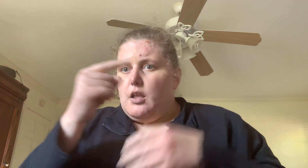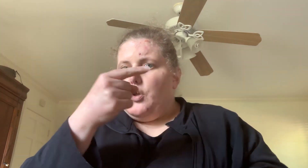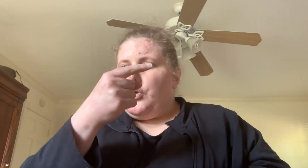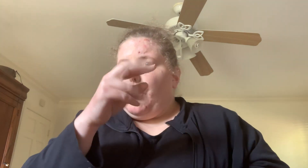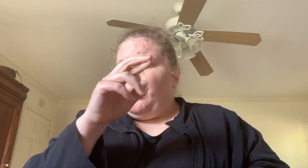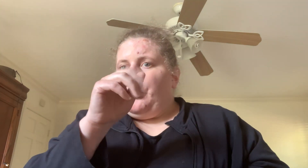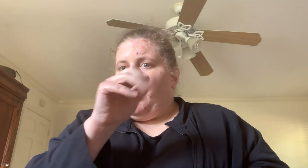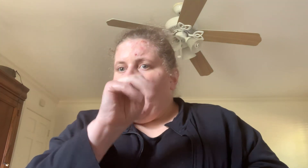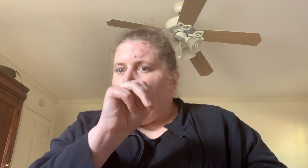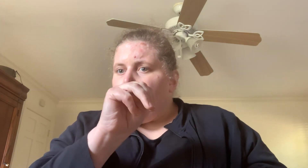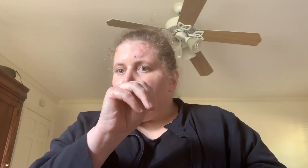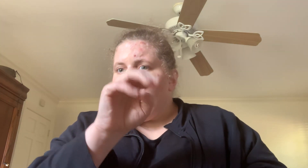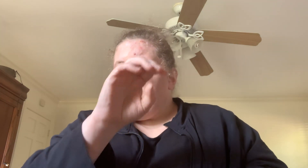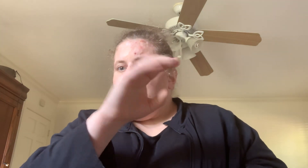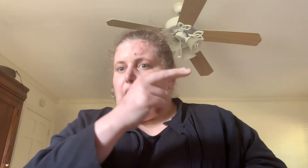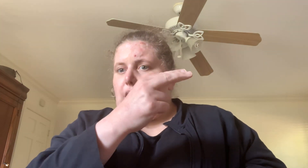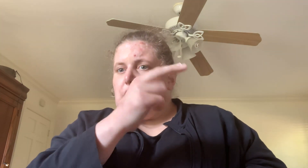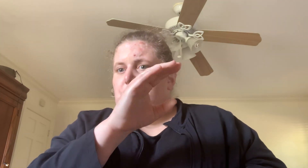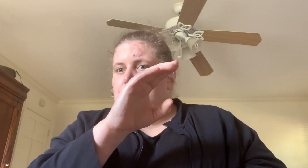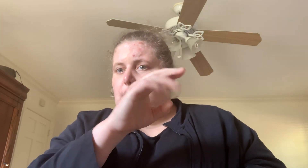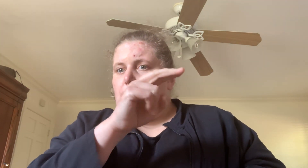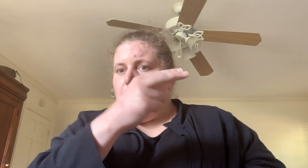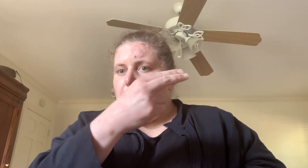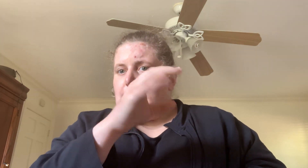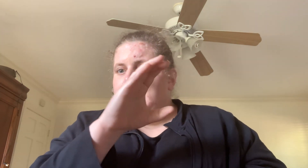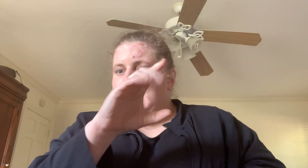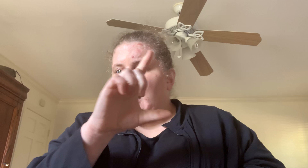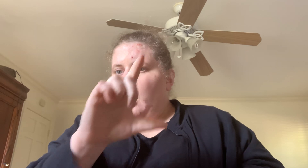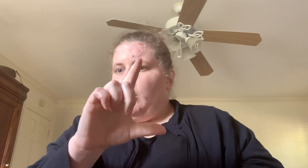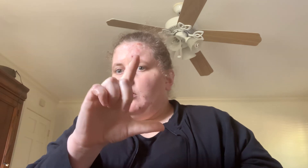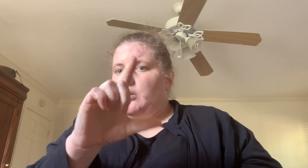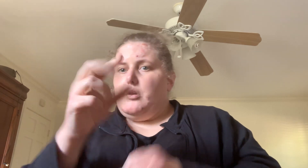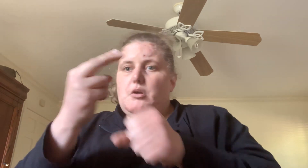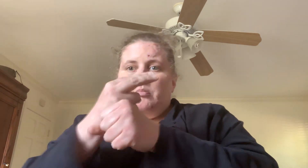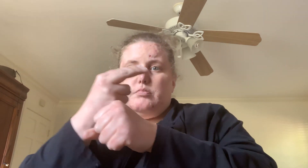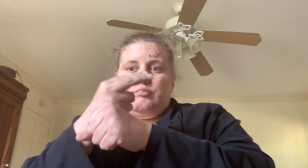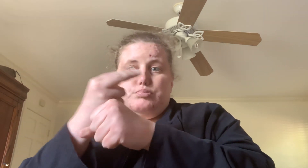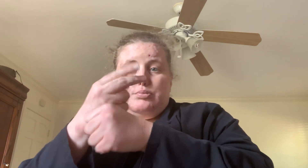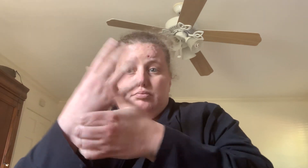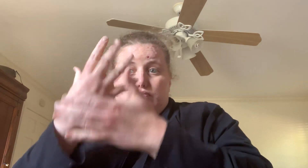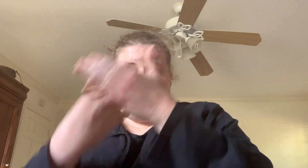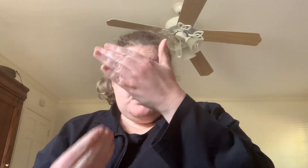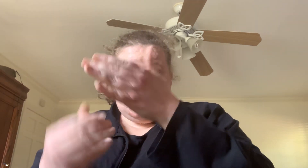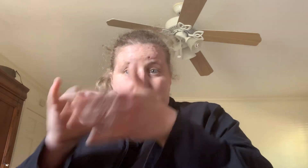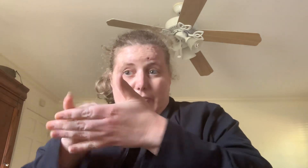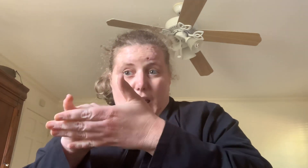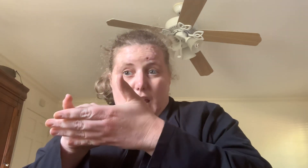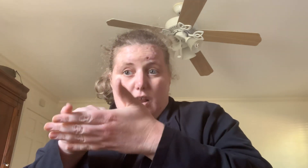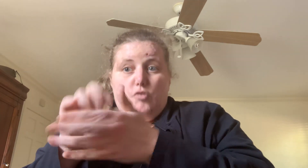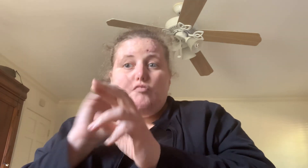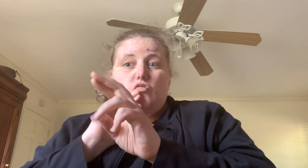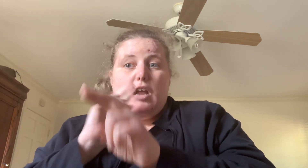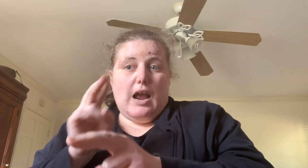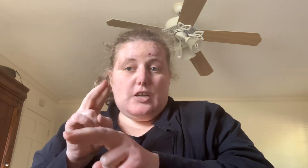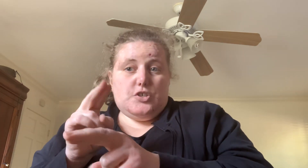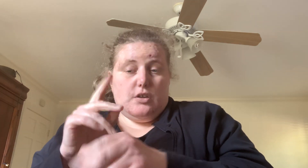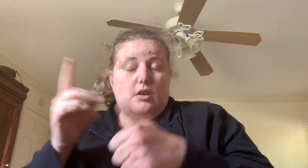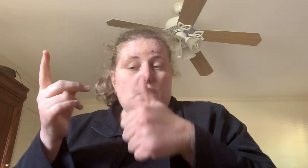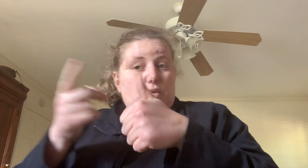and just do it in a one step, we had to first know, well, how many moles of HCl is produced when we have